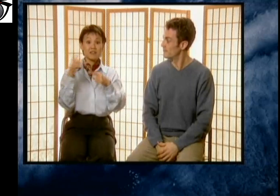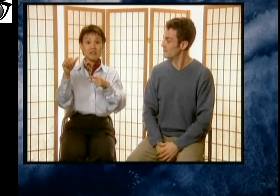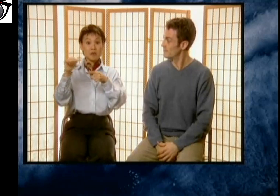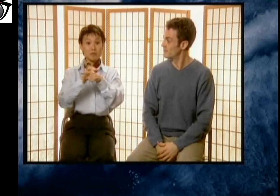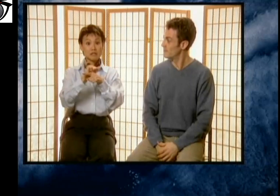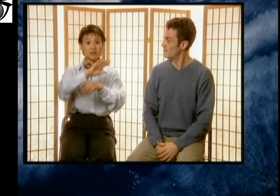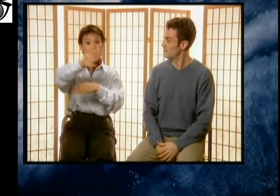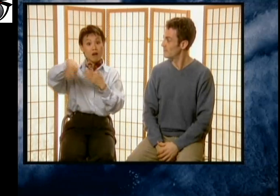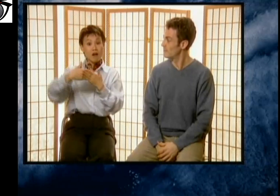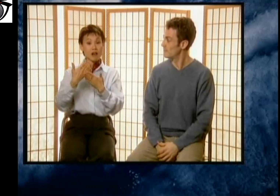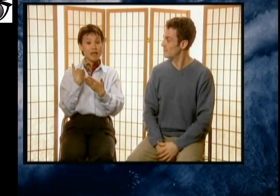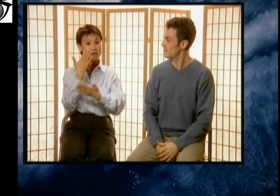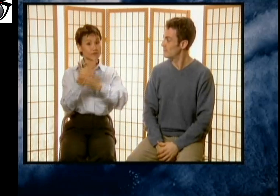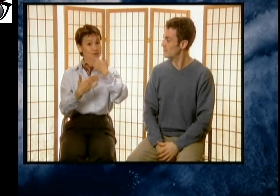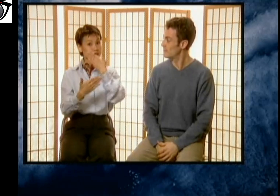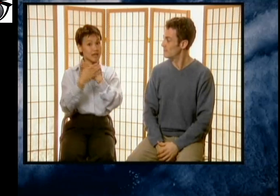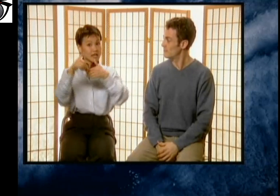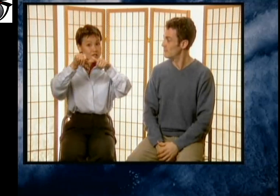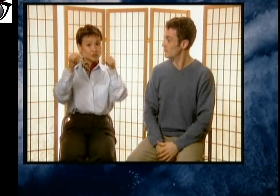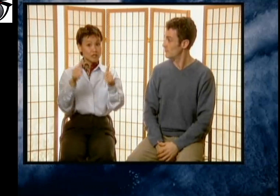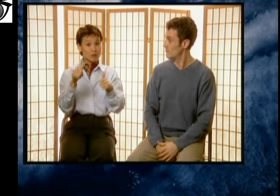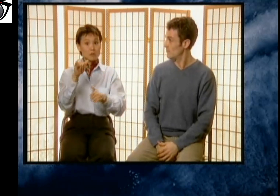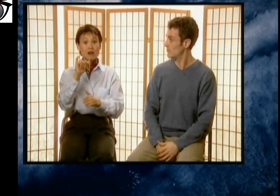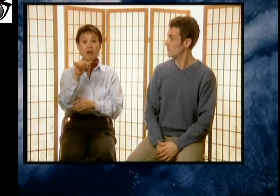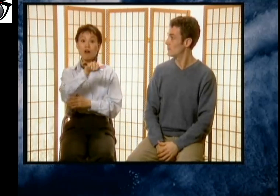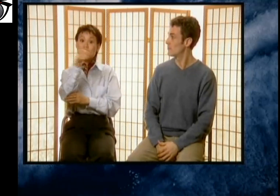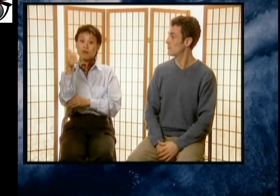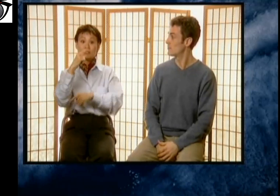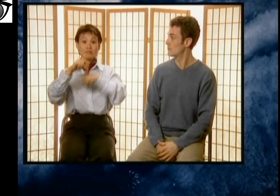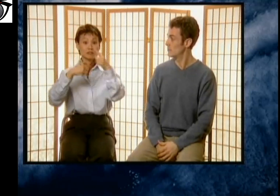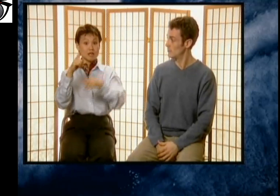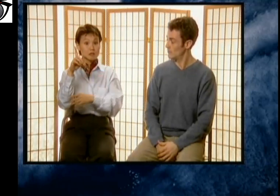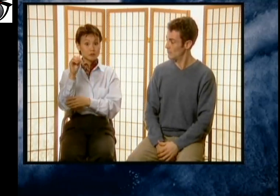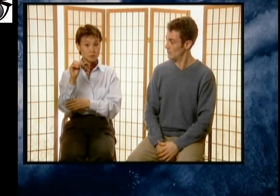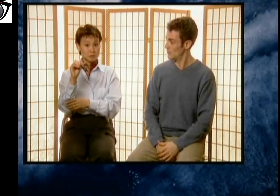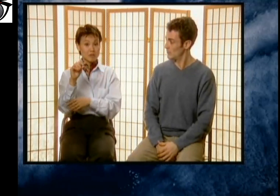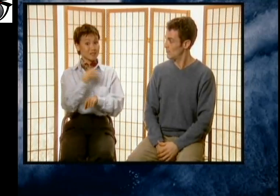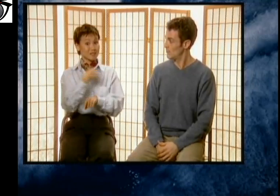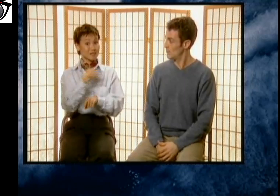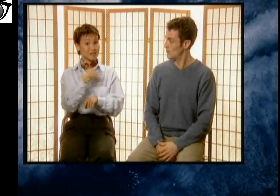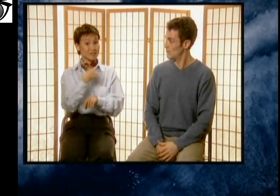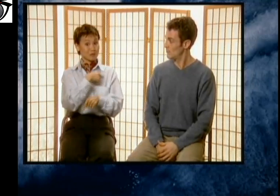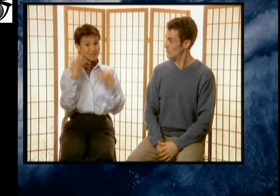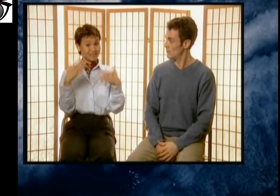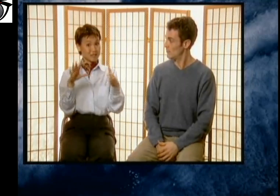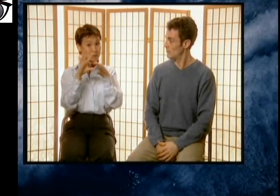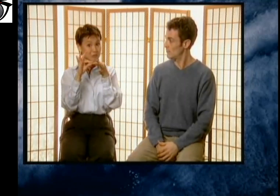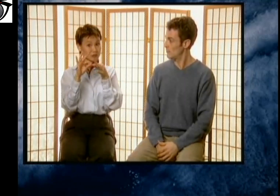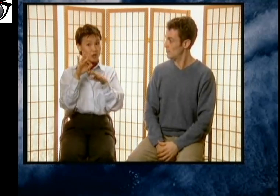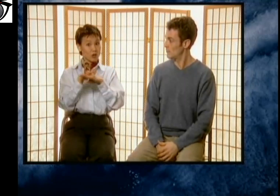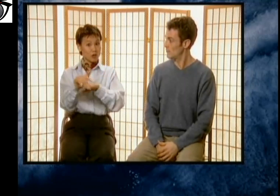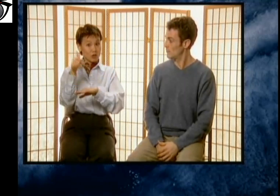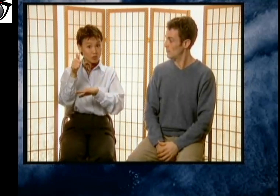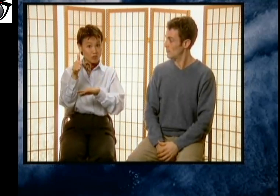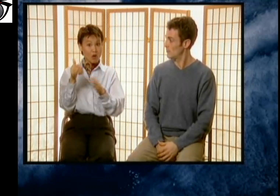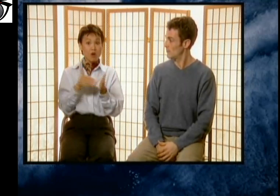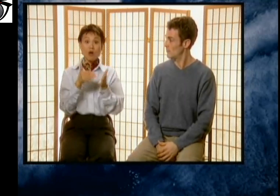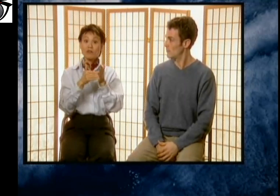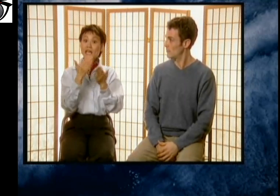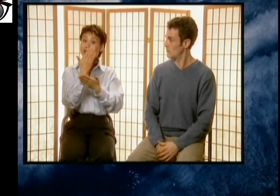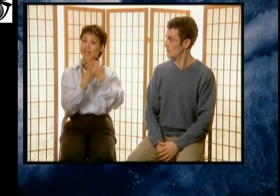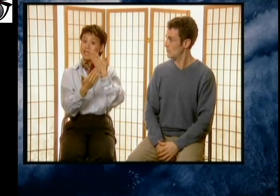You will see that the signs they practice all have hand shapes, like all signs do. As we mentioned